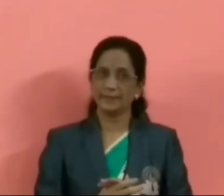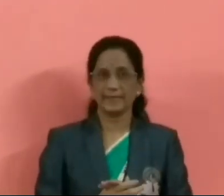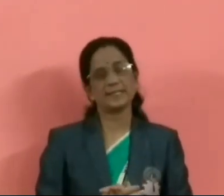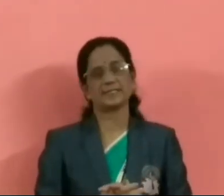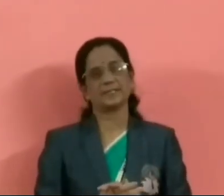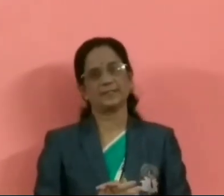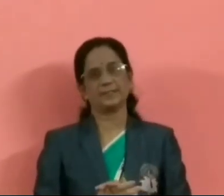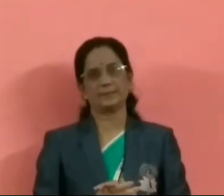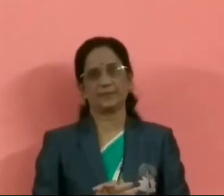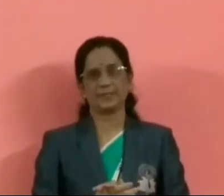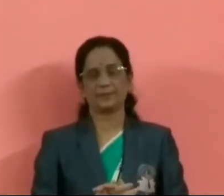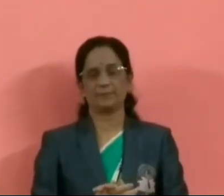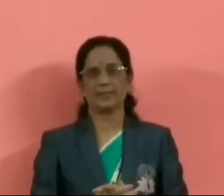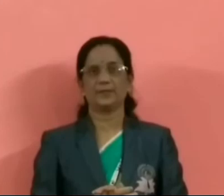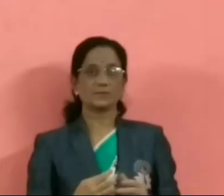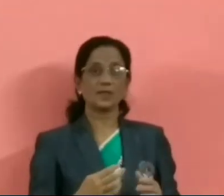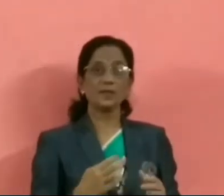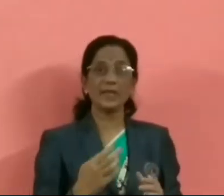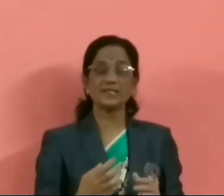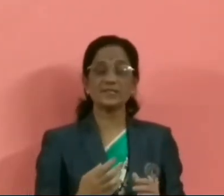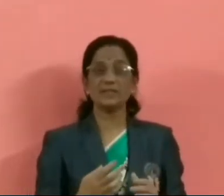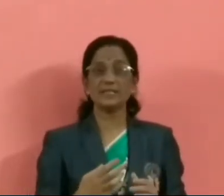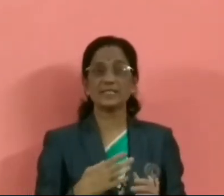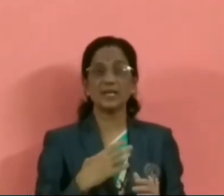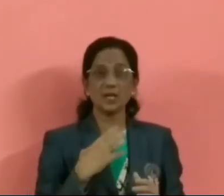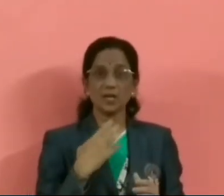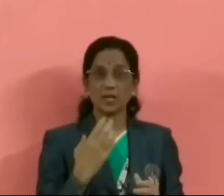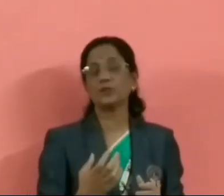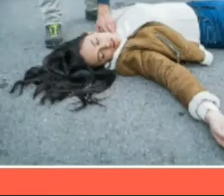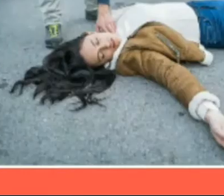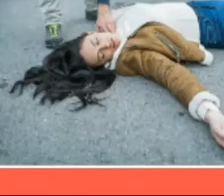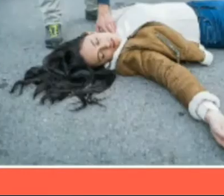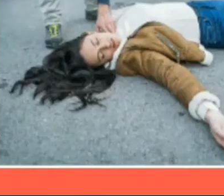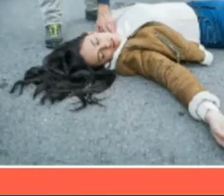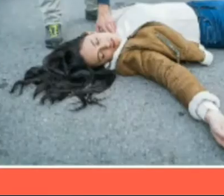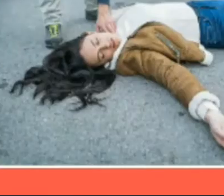next treatment. Next one is the unconsciousness.